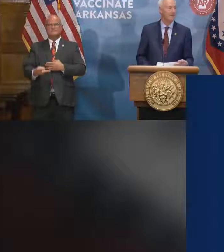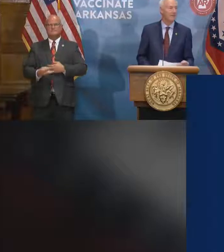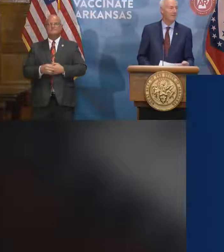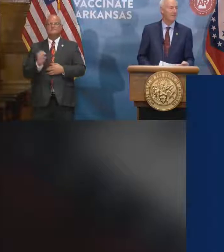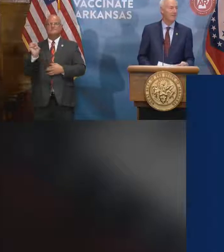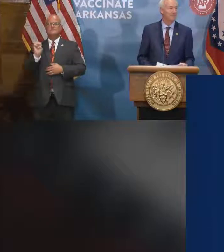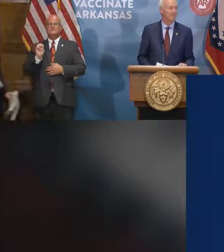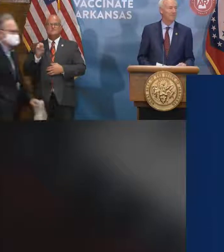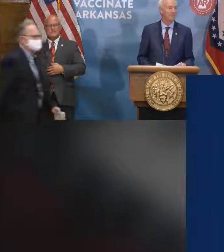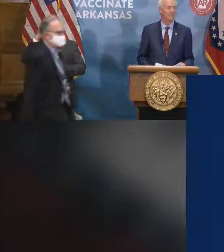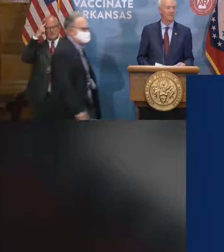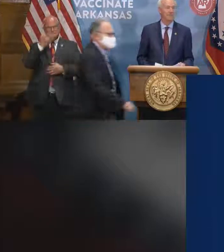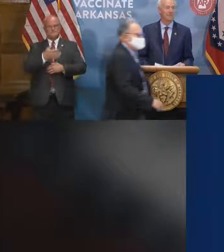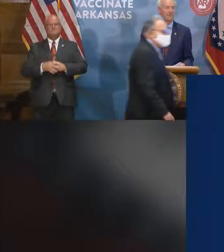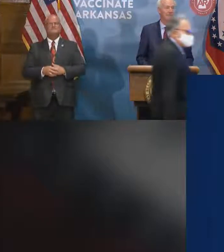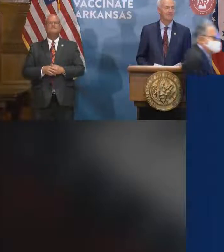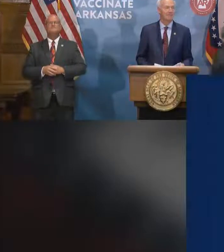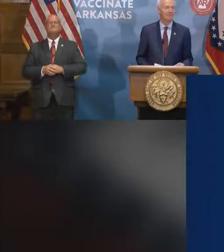Yep.